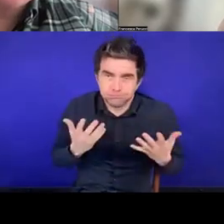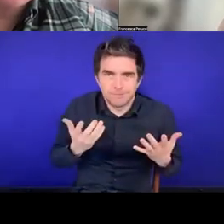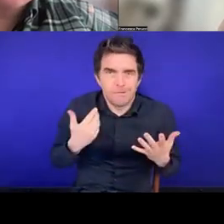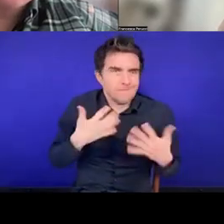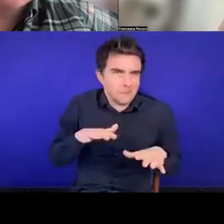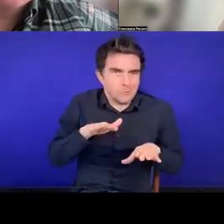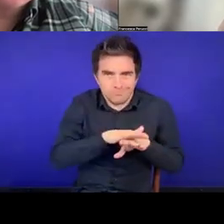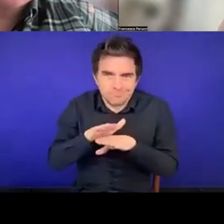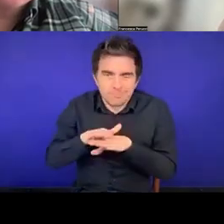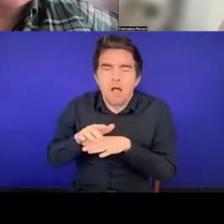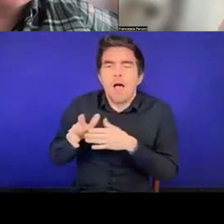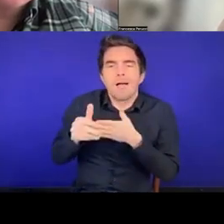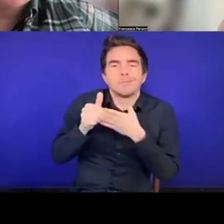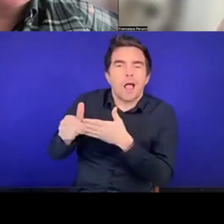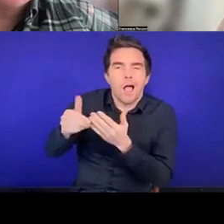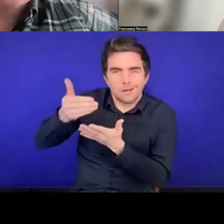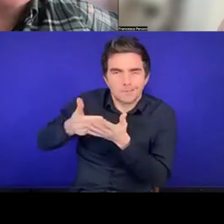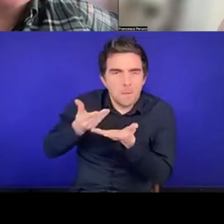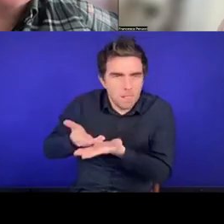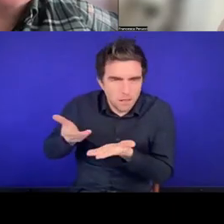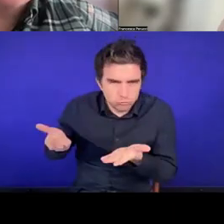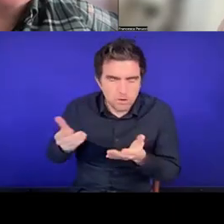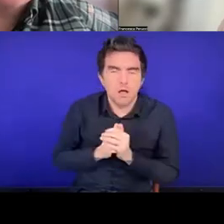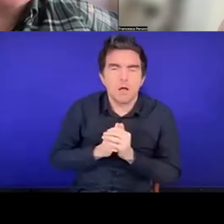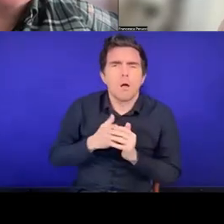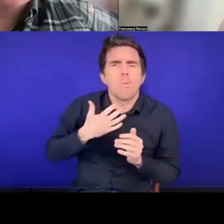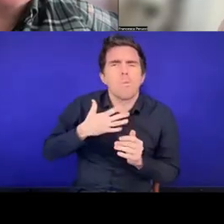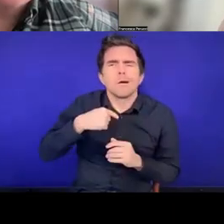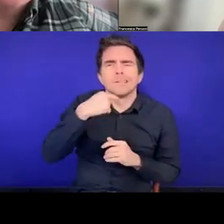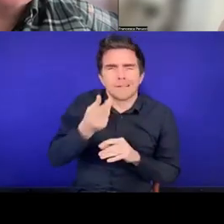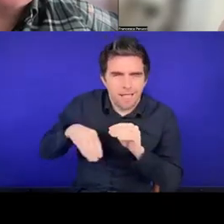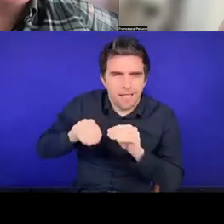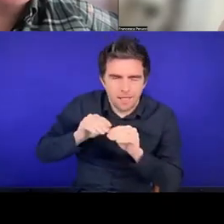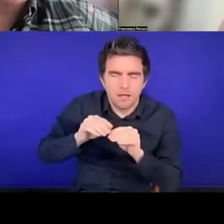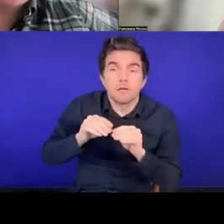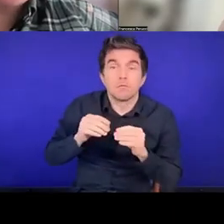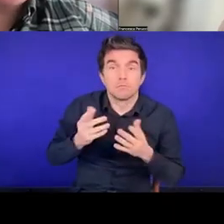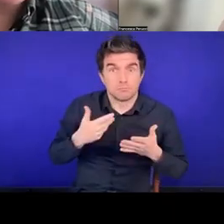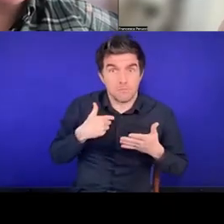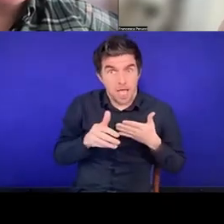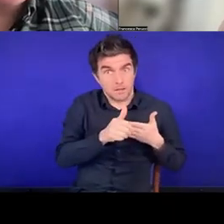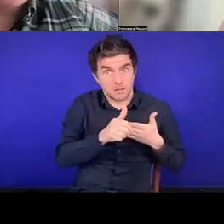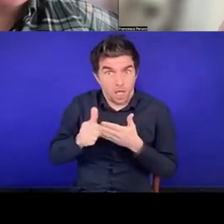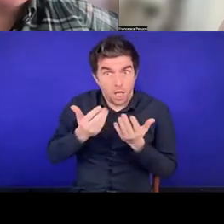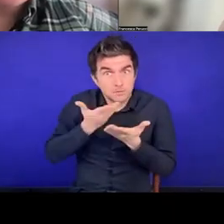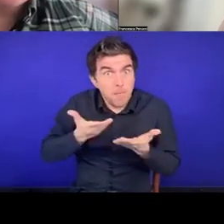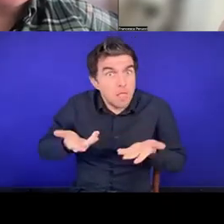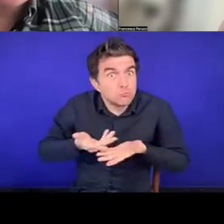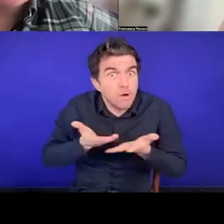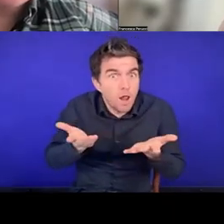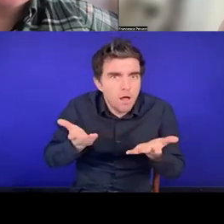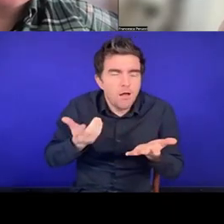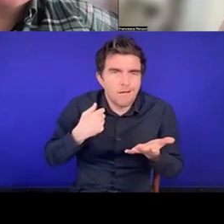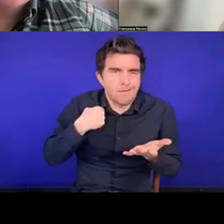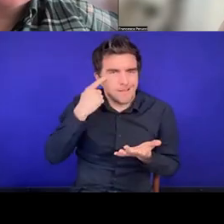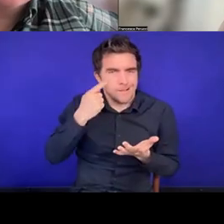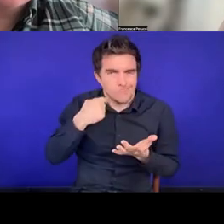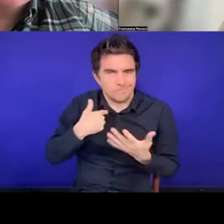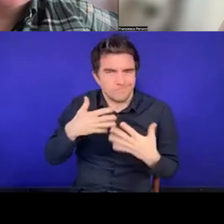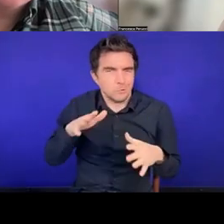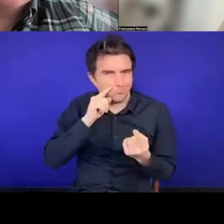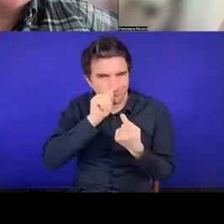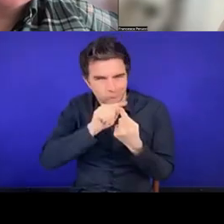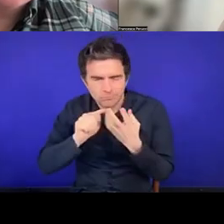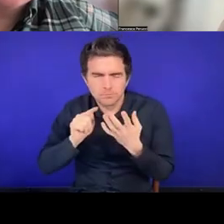we have highlighted, I think, how complex this work is. We're just at the beginning, and there are a lot of challenges.